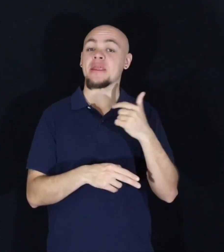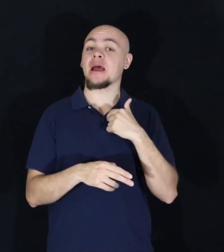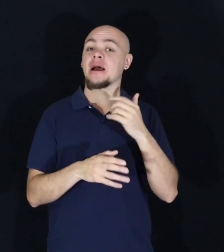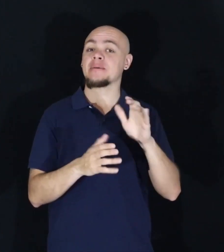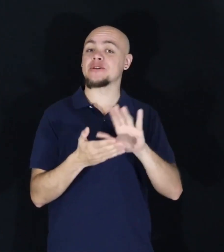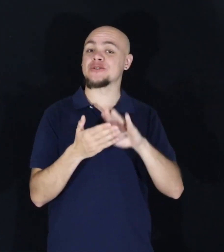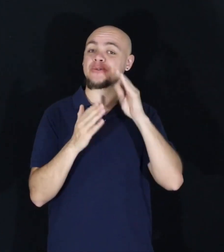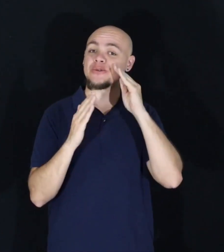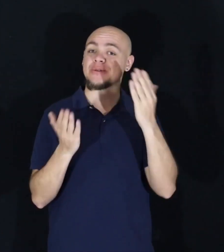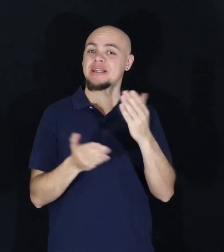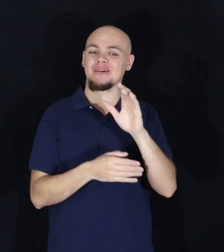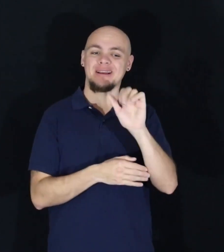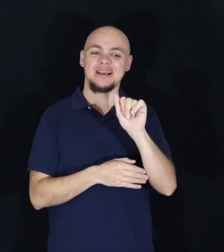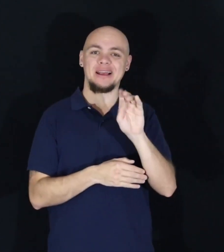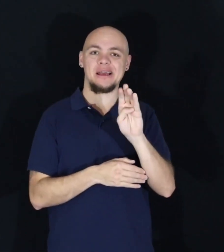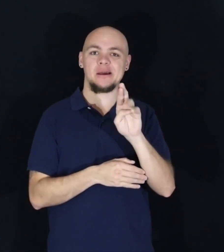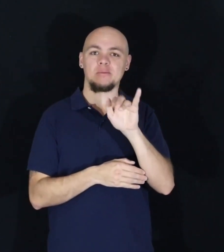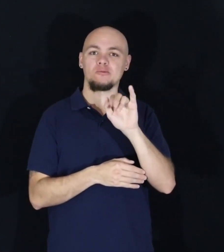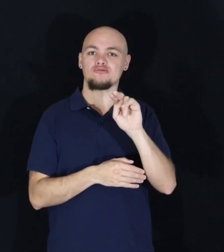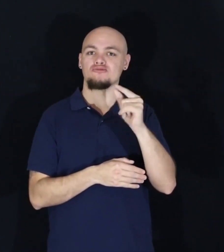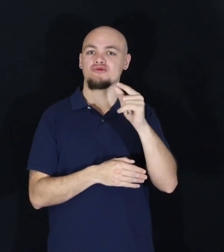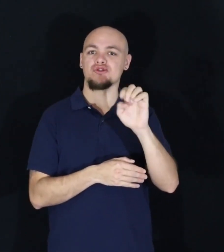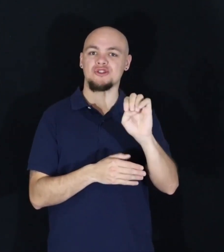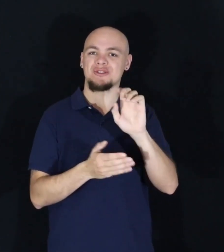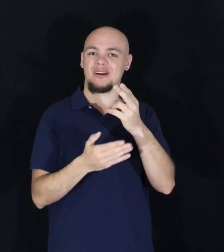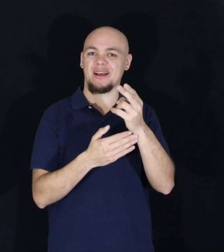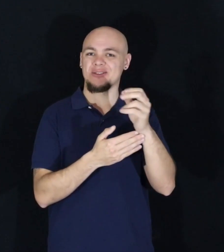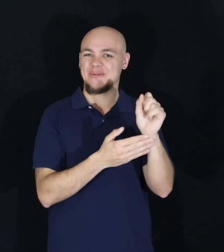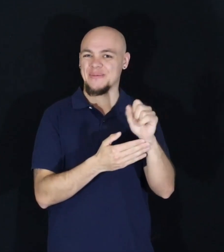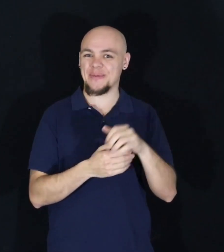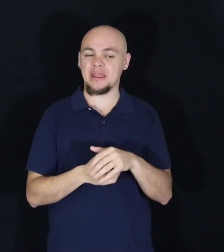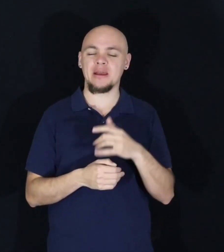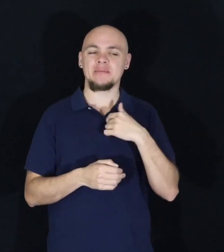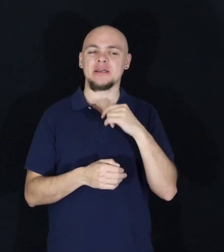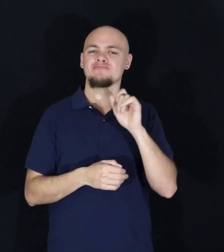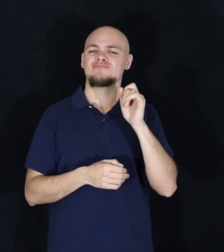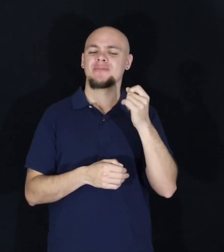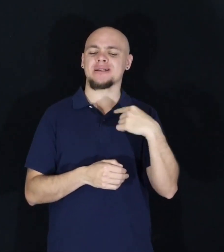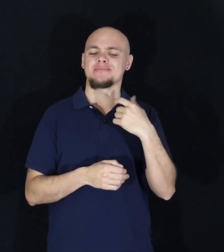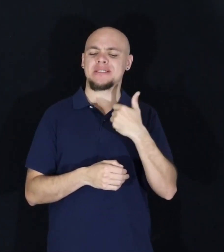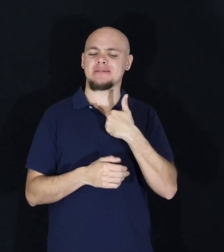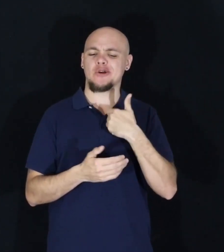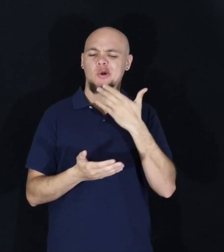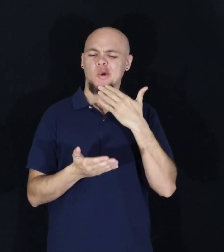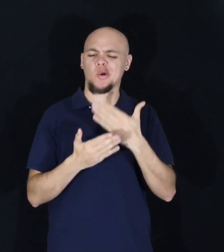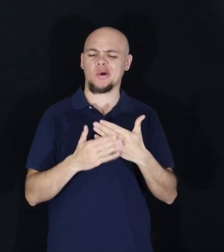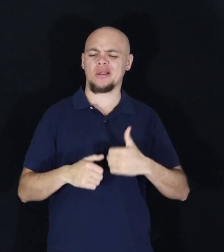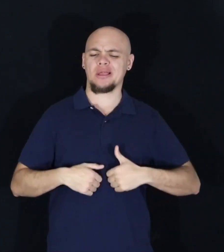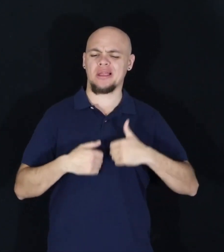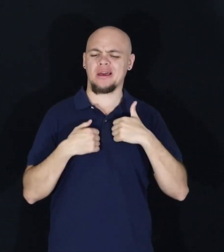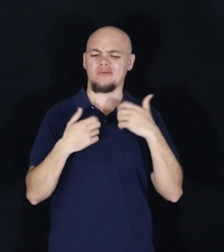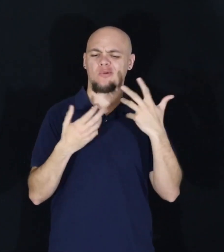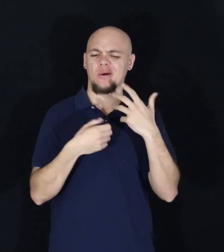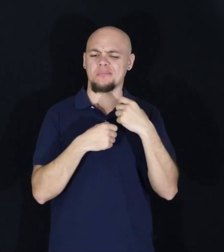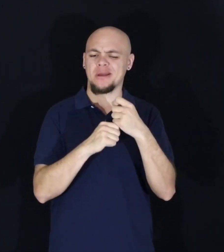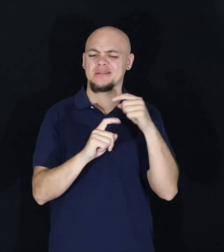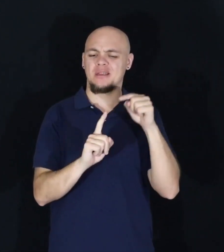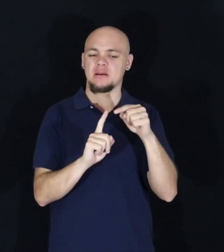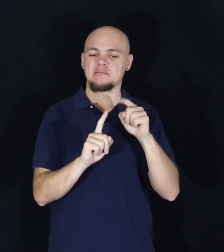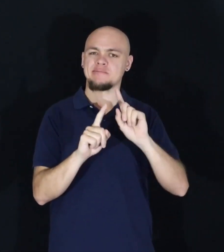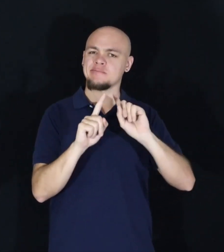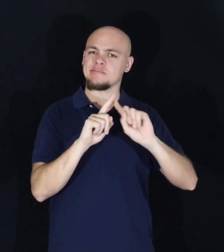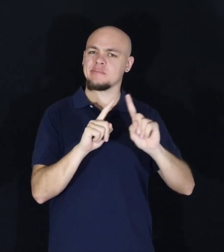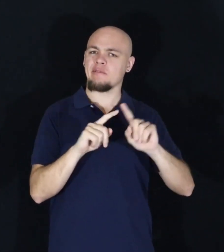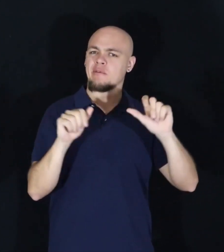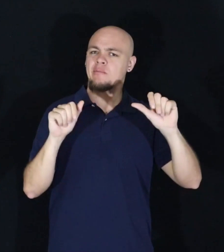High School. When I used to ask myself the question, what makes a good life, it opened up a realm of